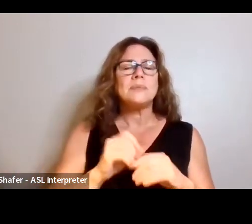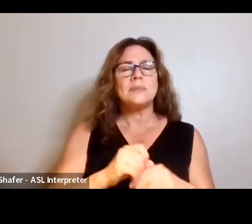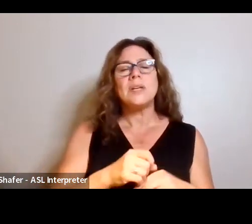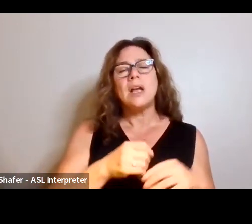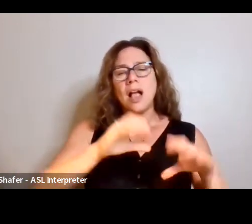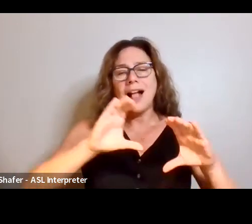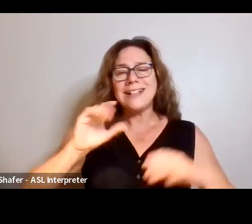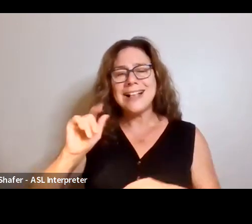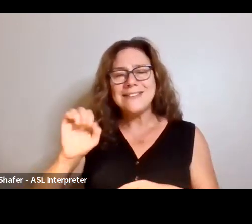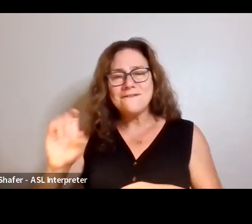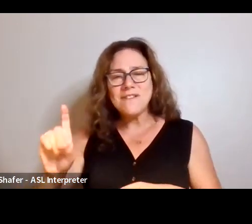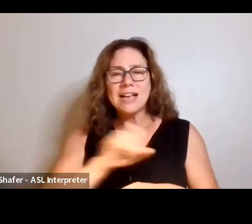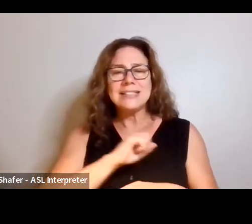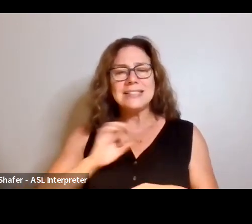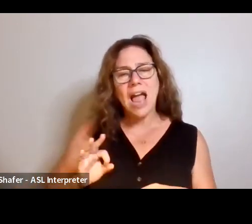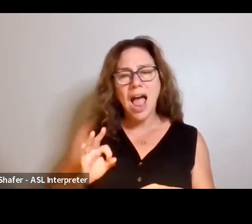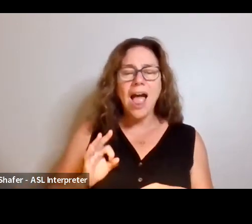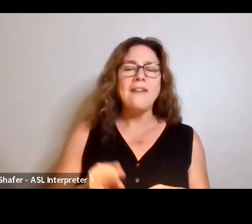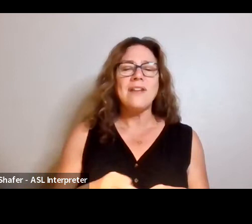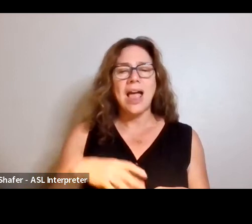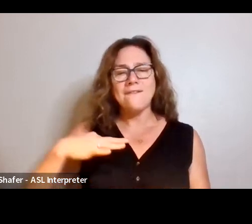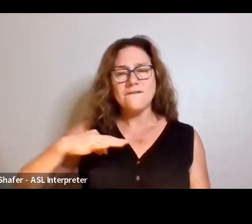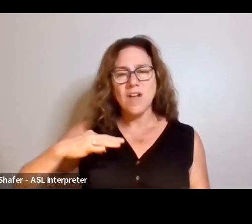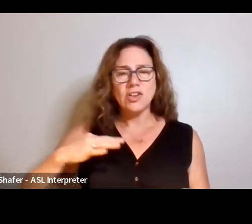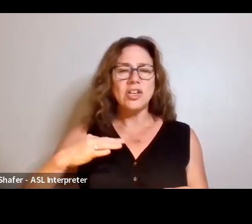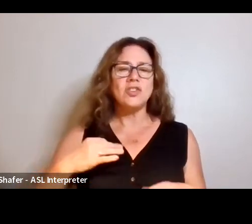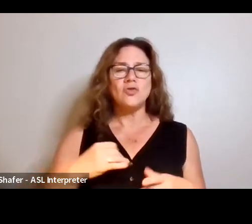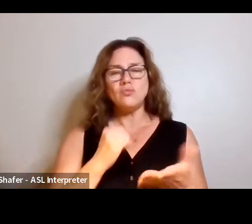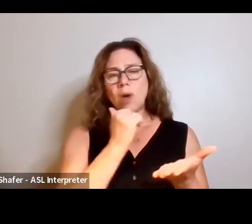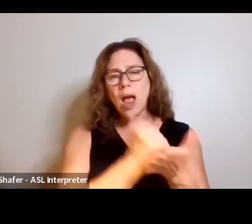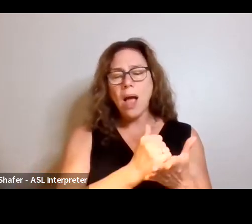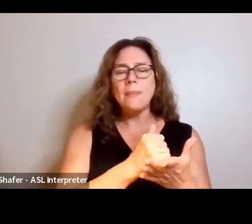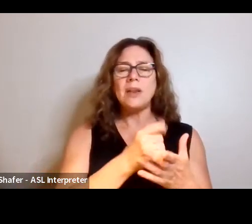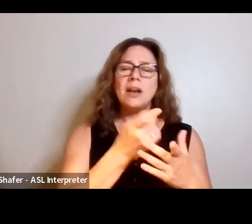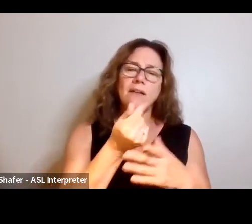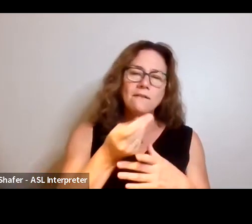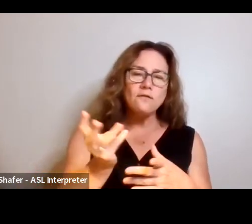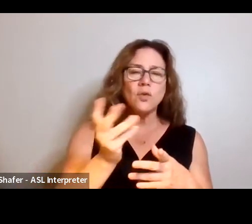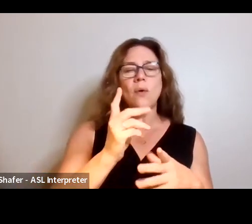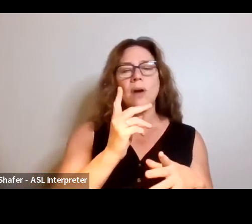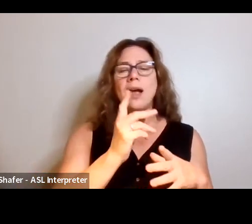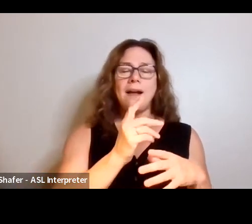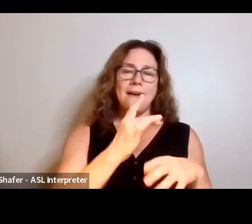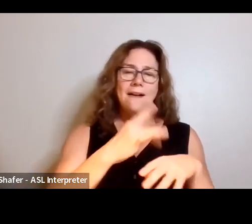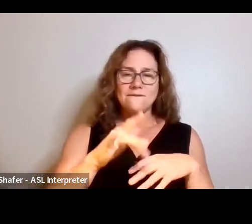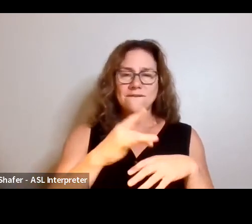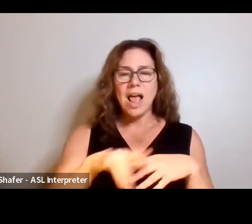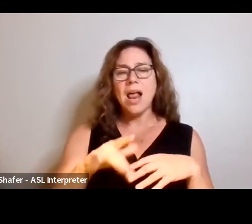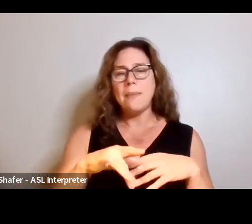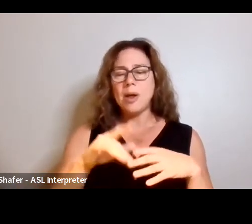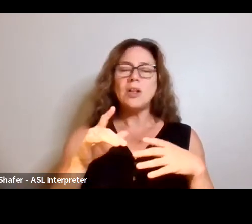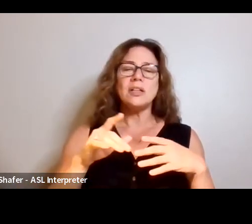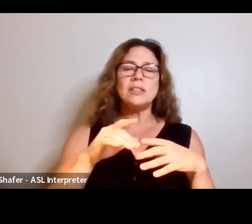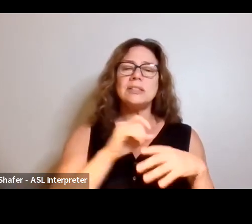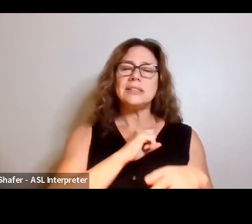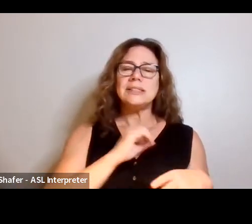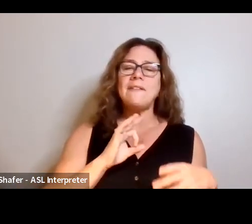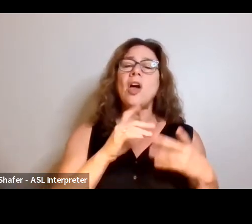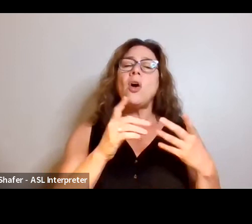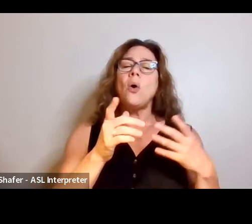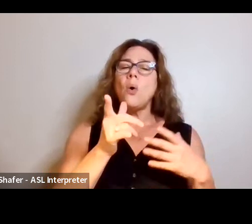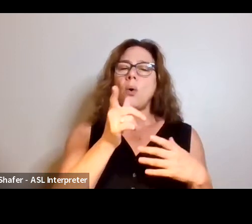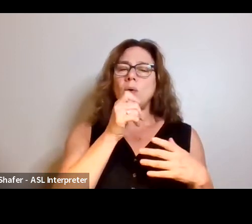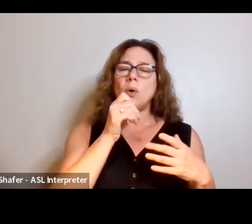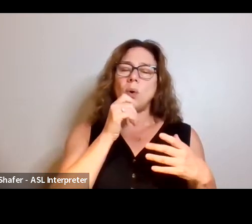our student volunteers, student ambassadors, and a few available teachers once again carried the torch and managed and